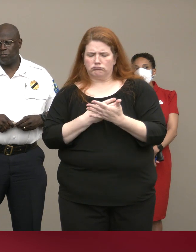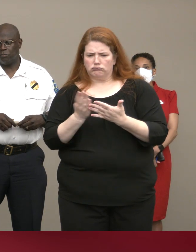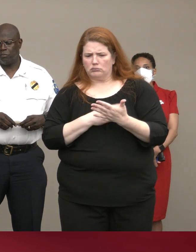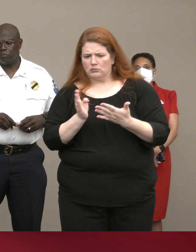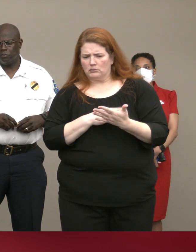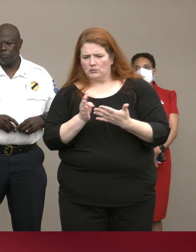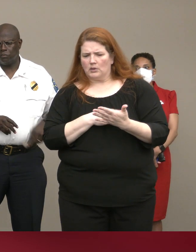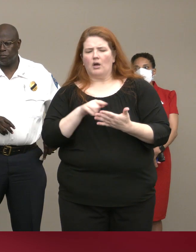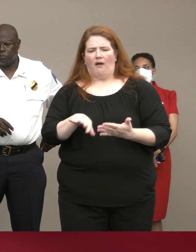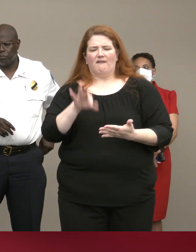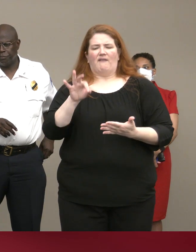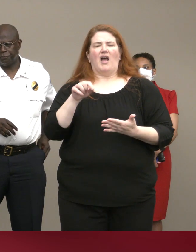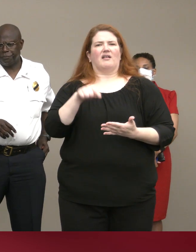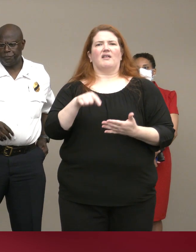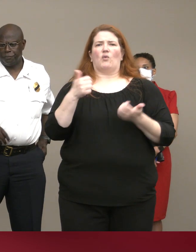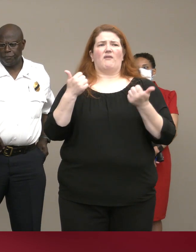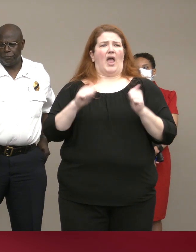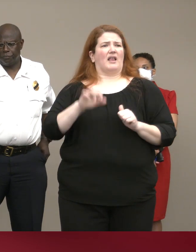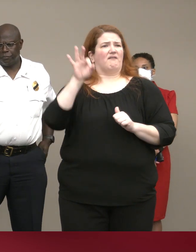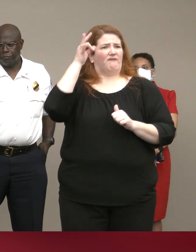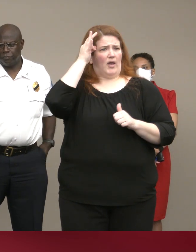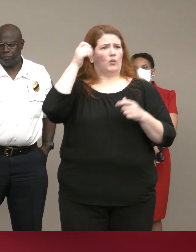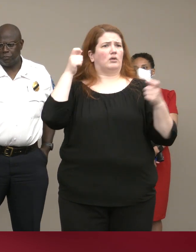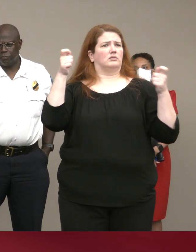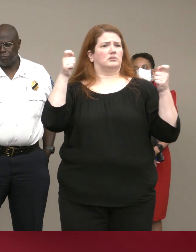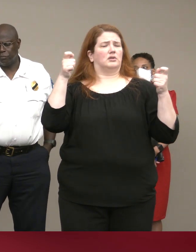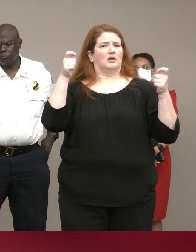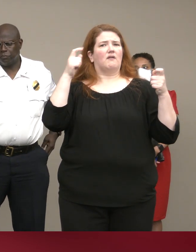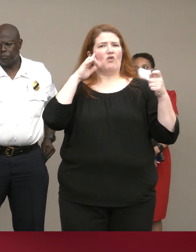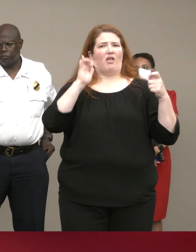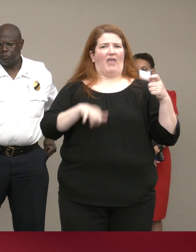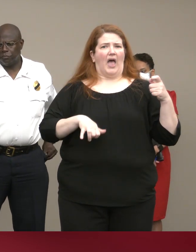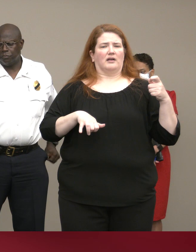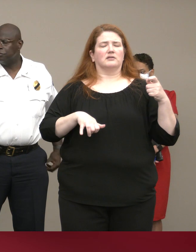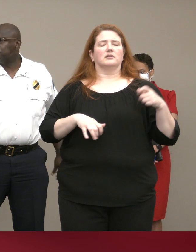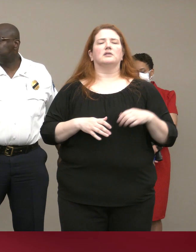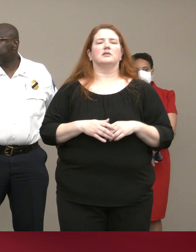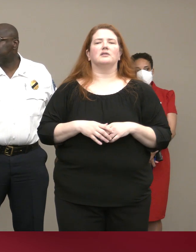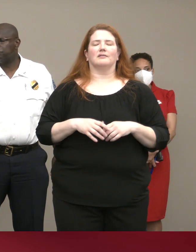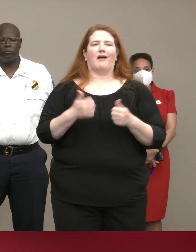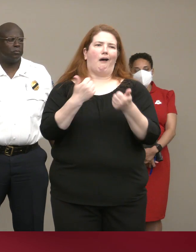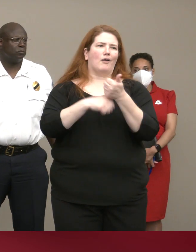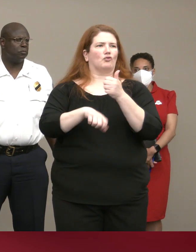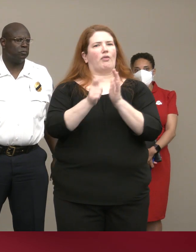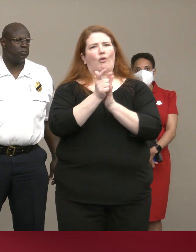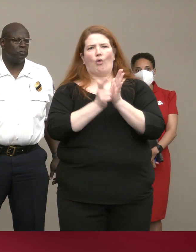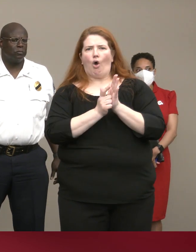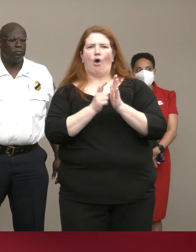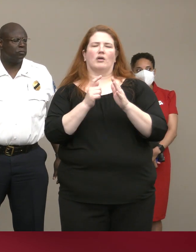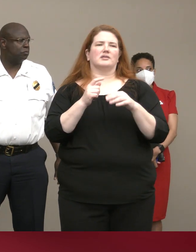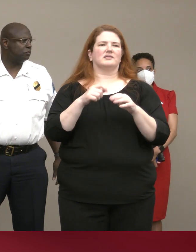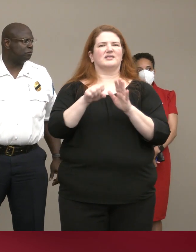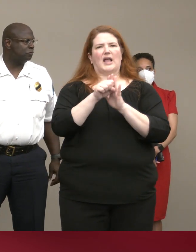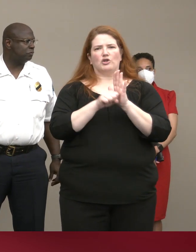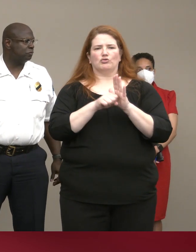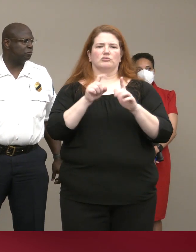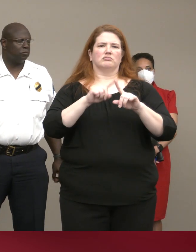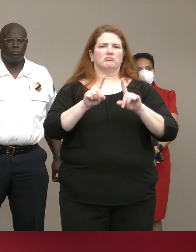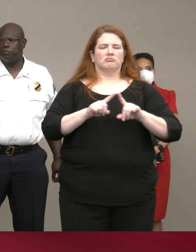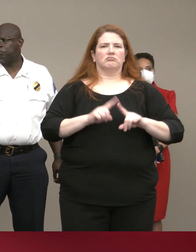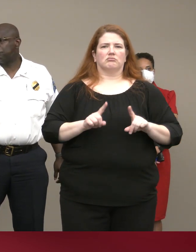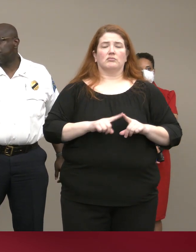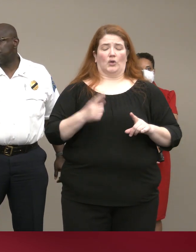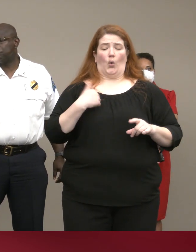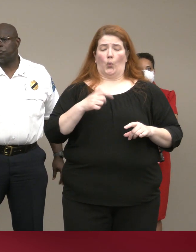any of these cases with a number of the rioting statutes and other tools at our disposal,